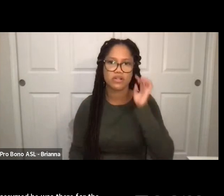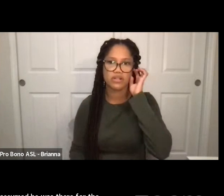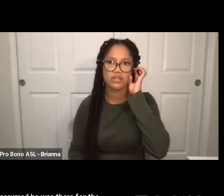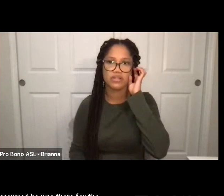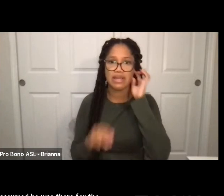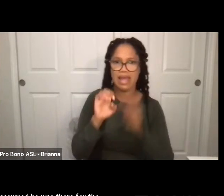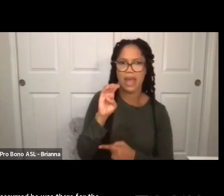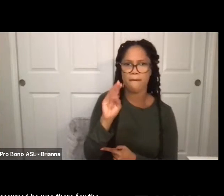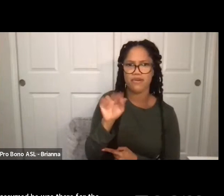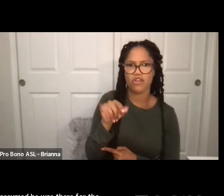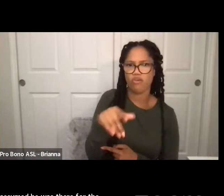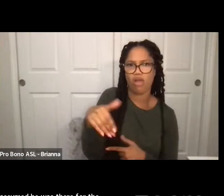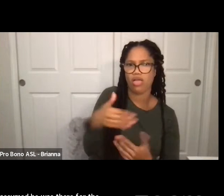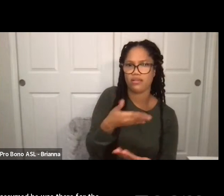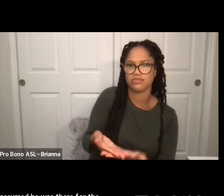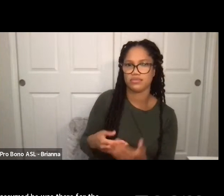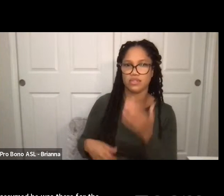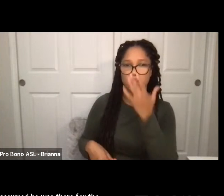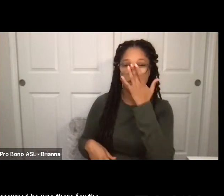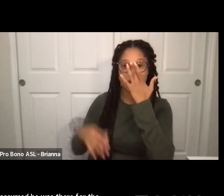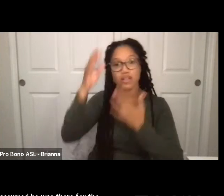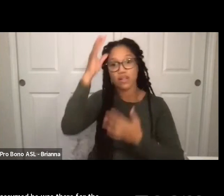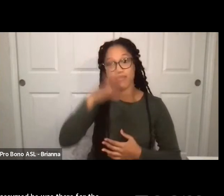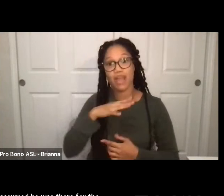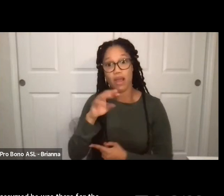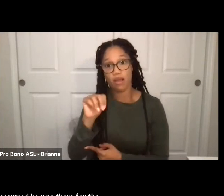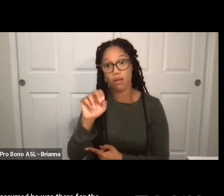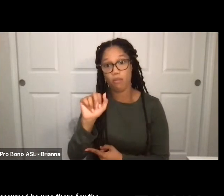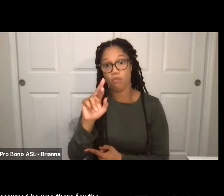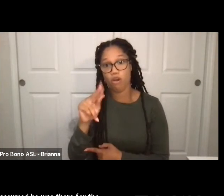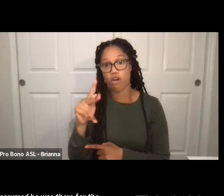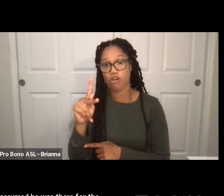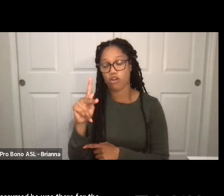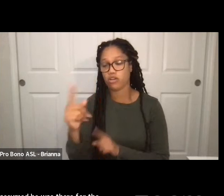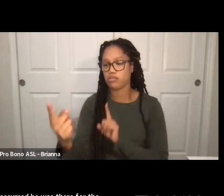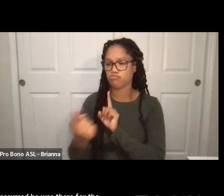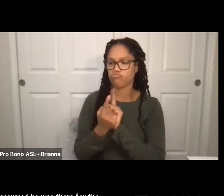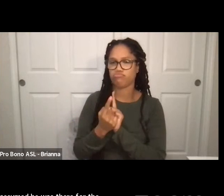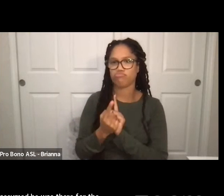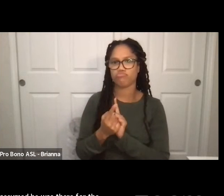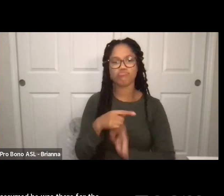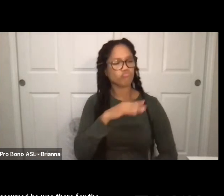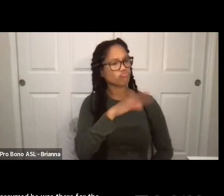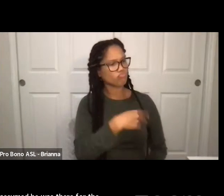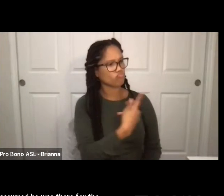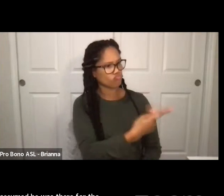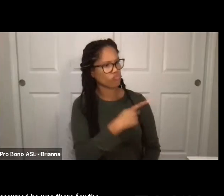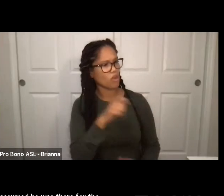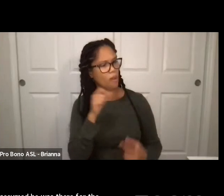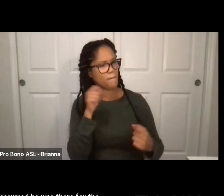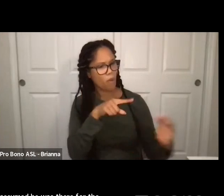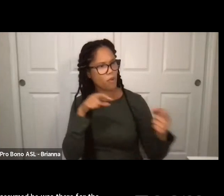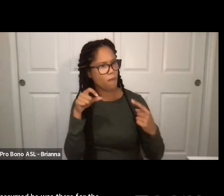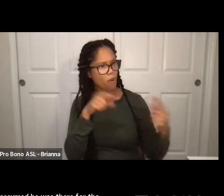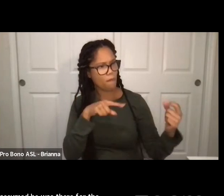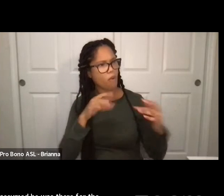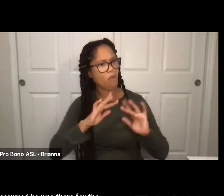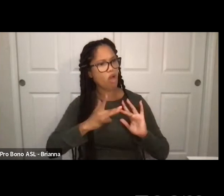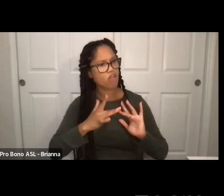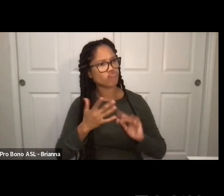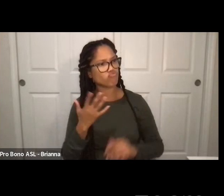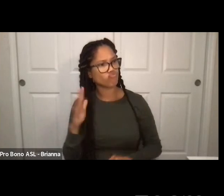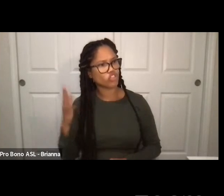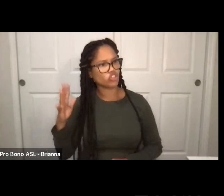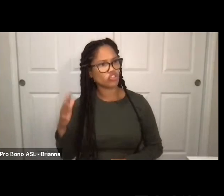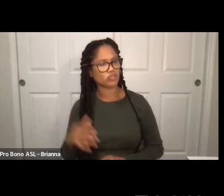A brother named Mark walked up to me, and he said, we've been corresponding on social media. And